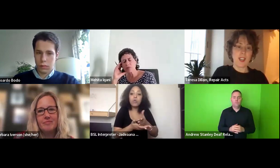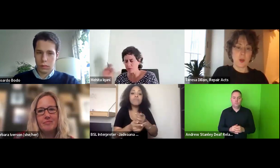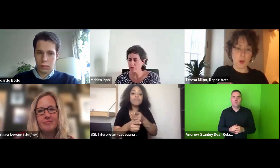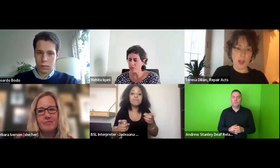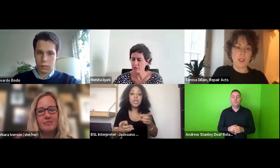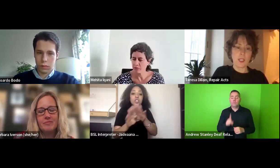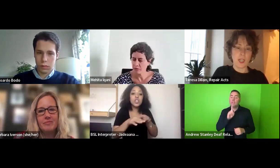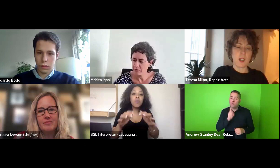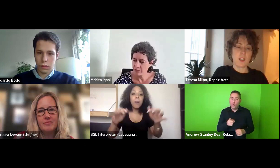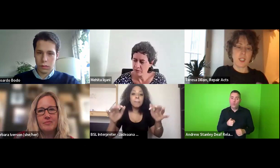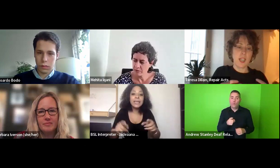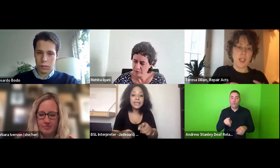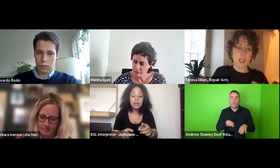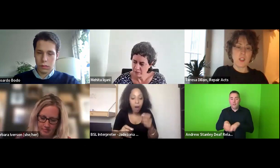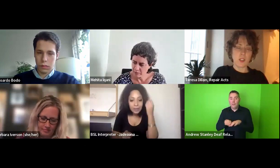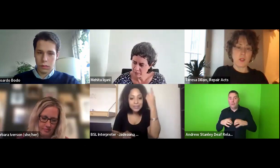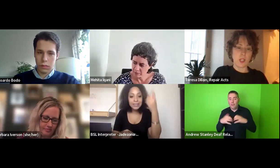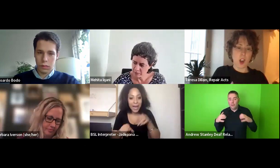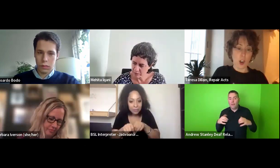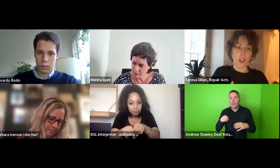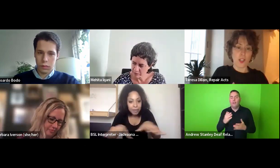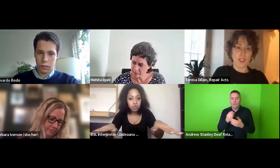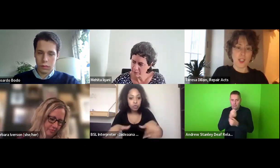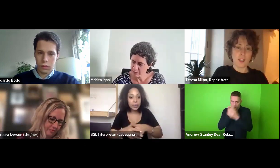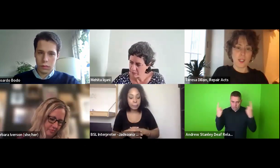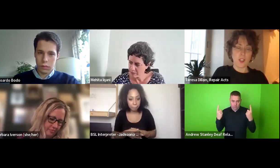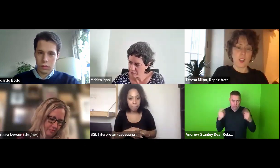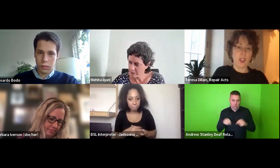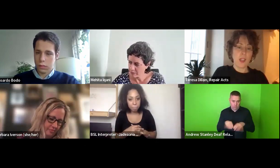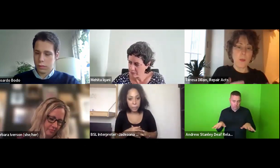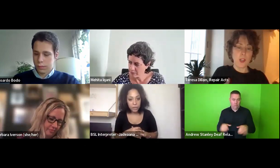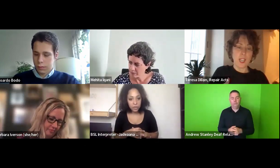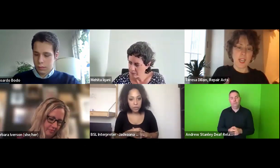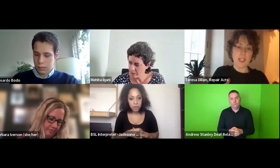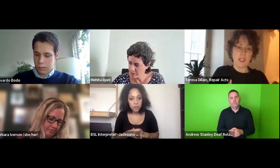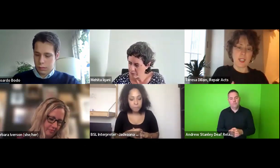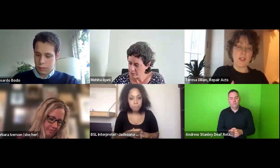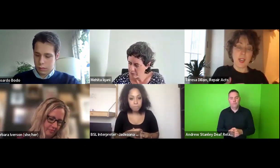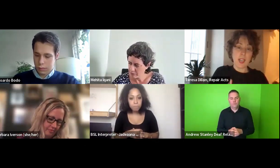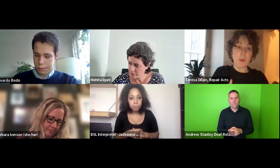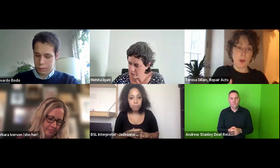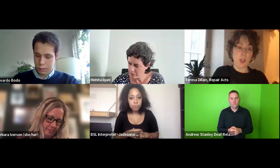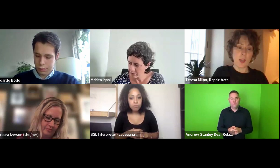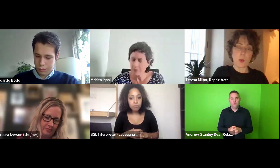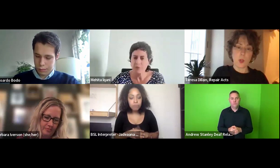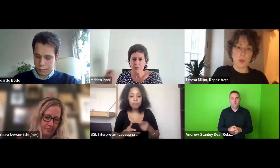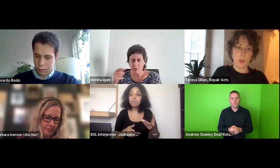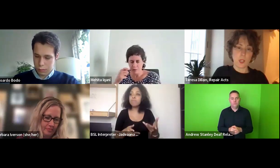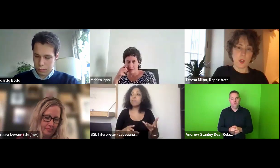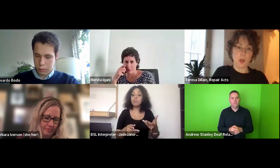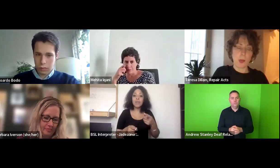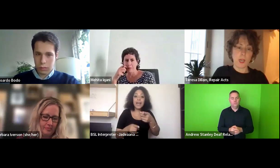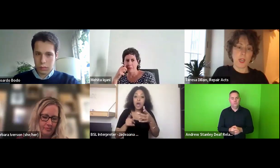technologies, grounding technology into the earth, in a sense, into the mundaneness and the labor that